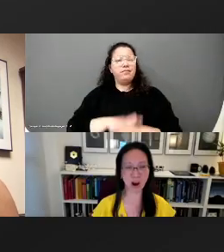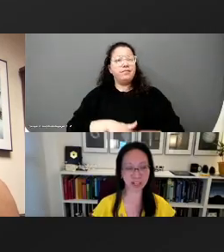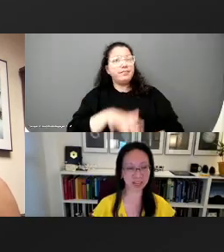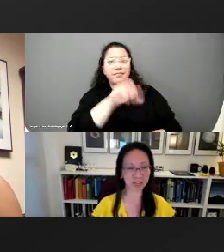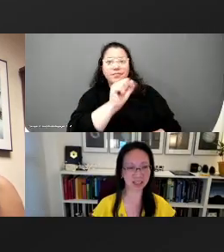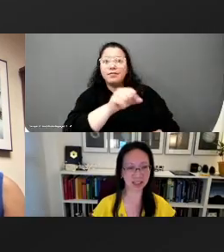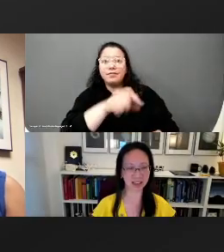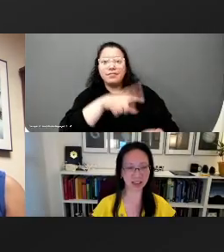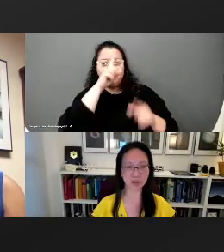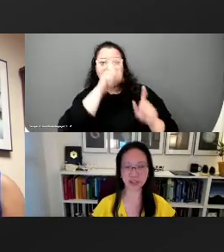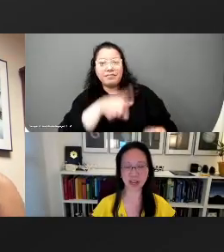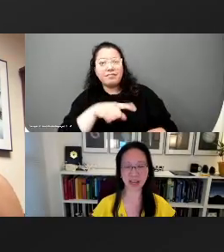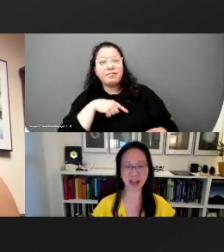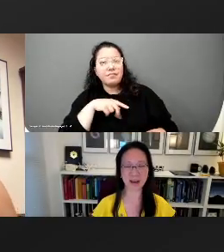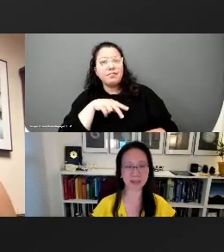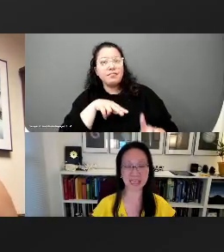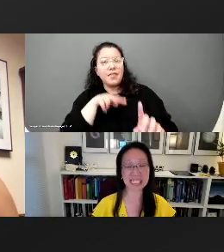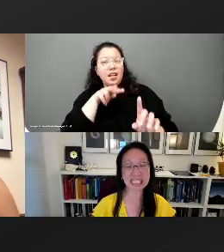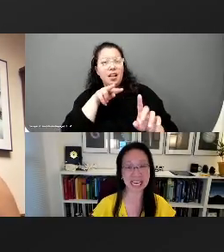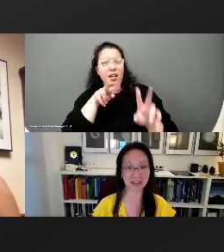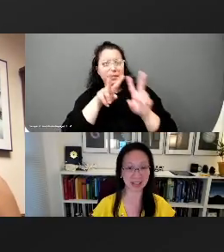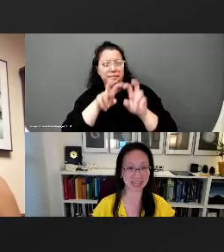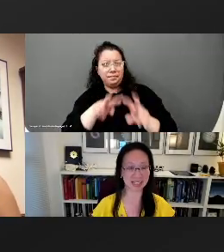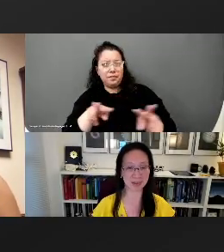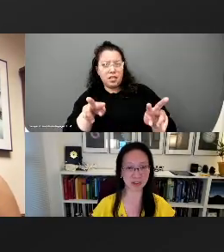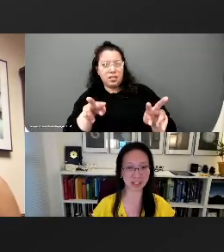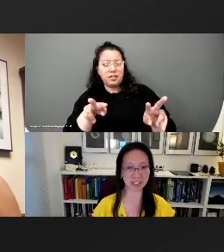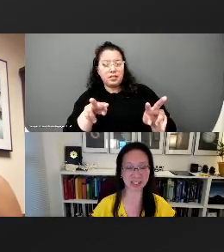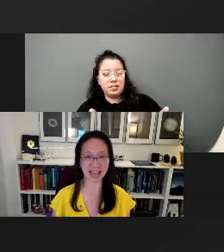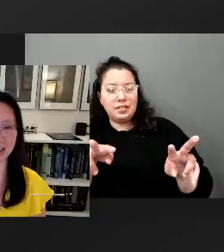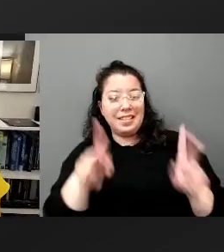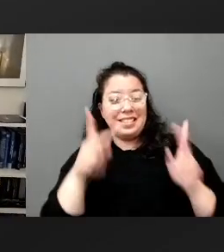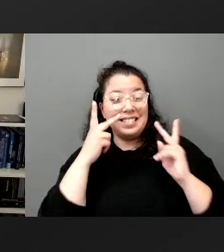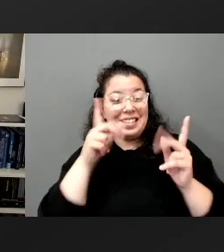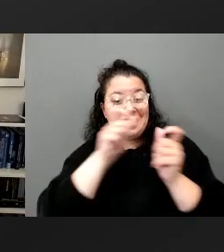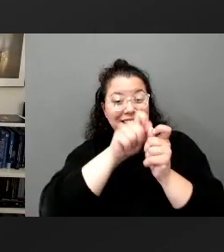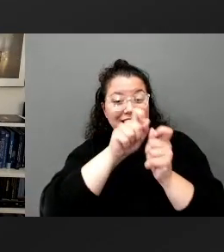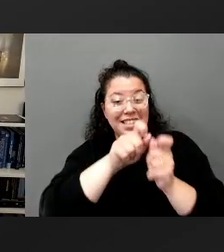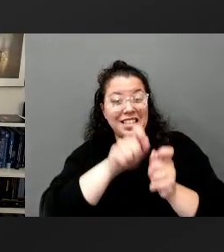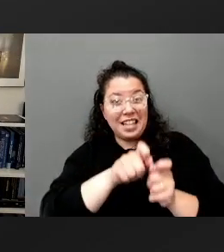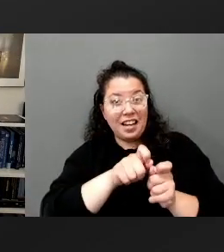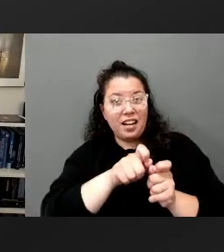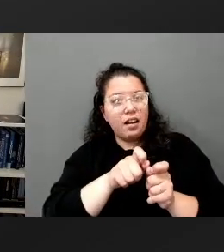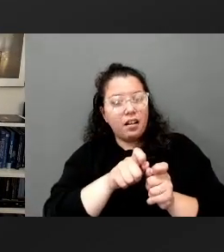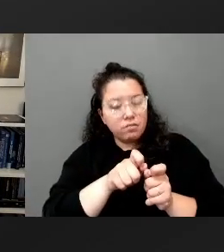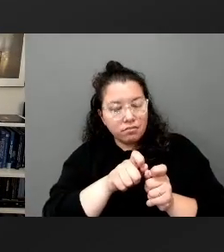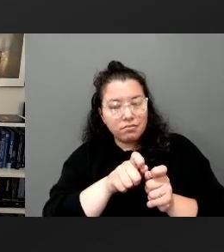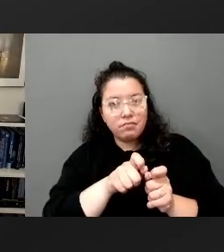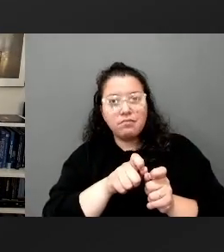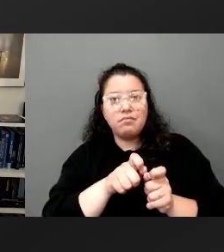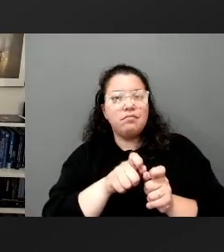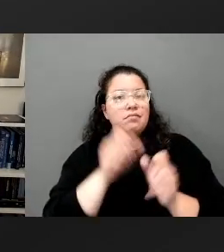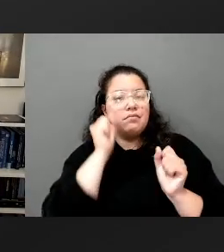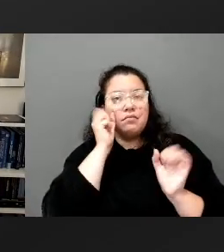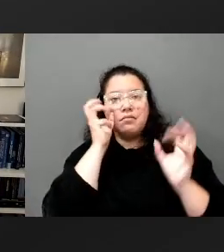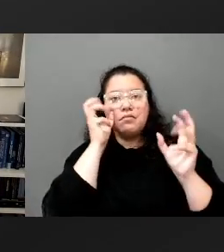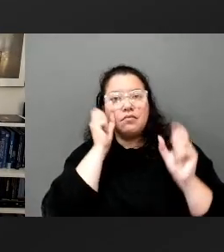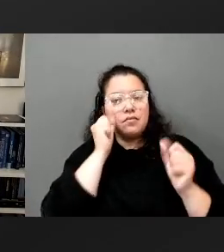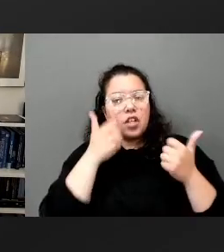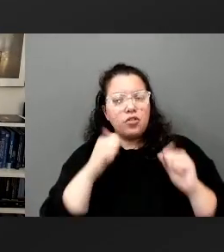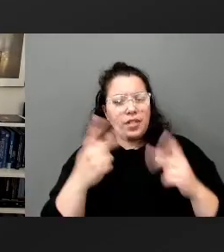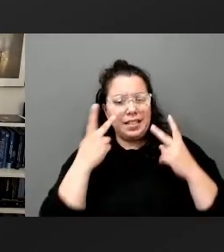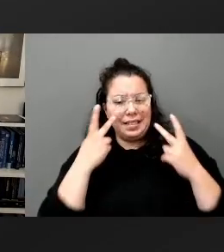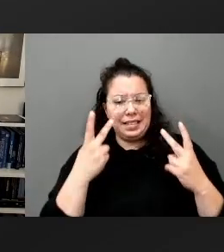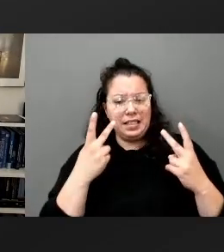just marveling at the detail in these images and trying to see what's different, what's the same